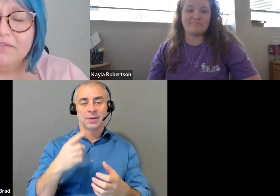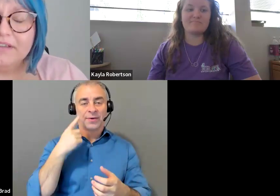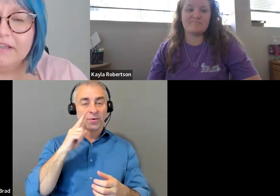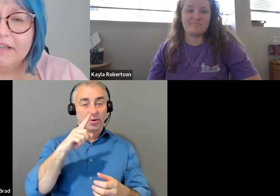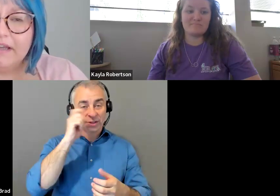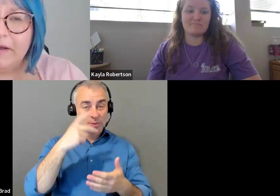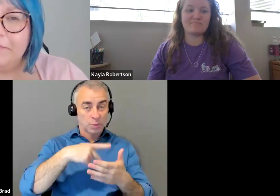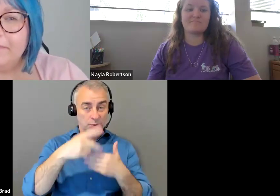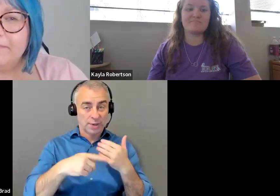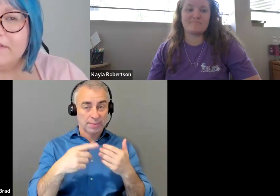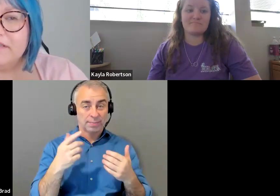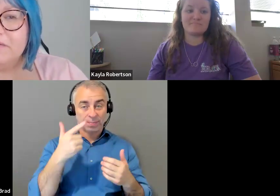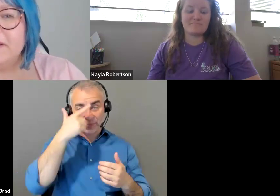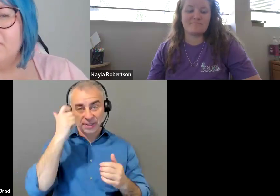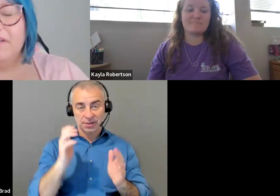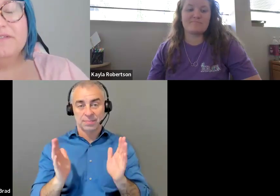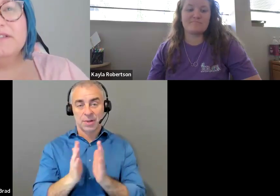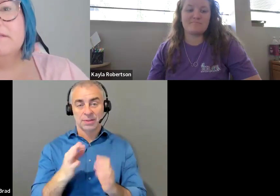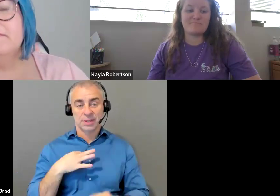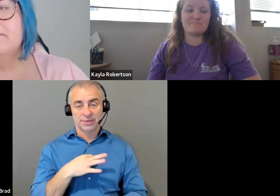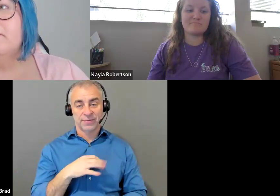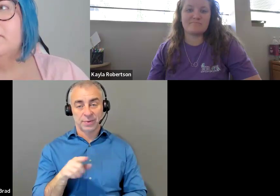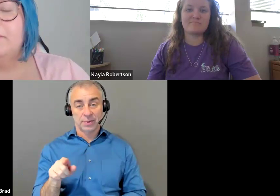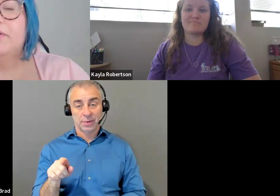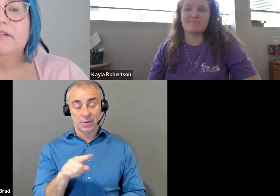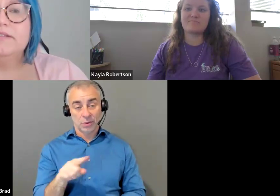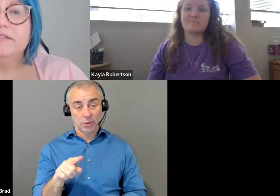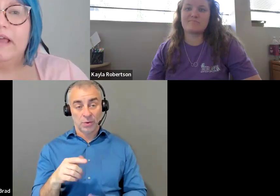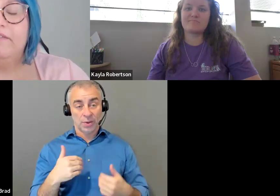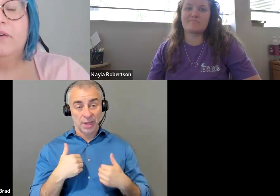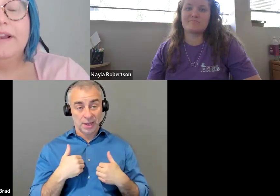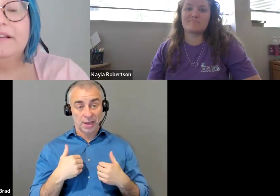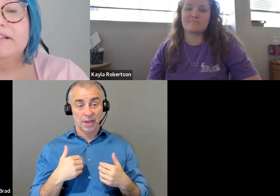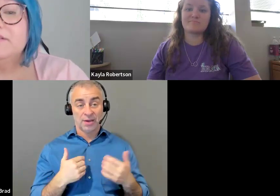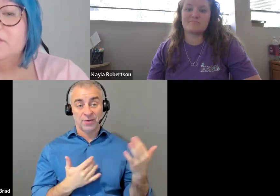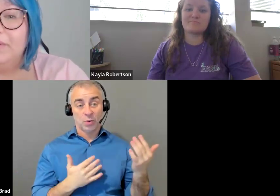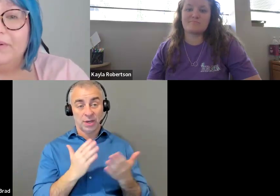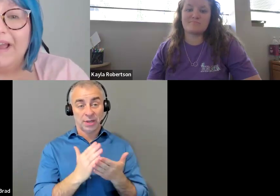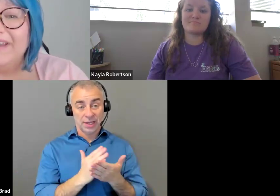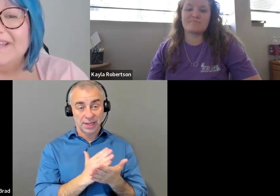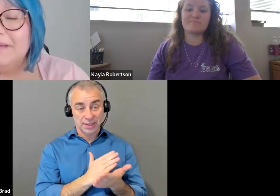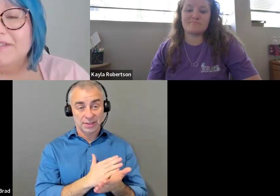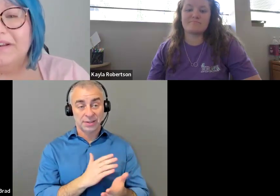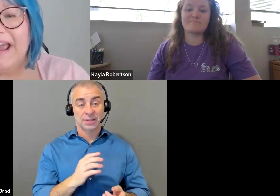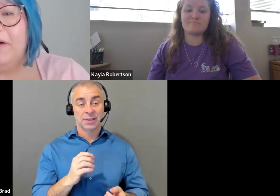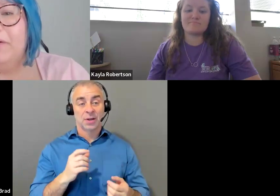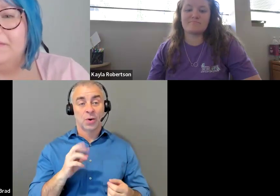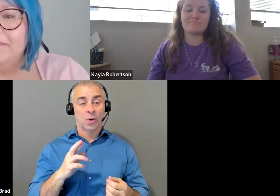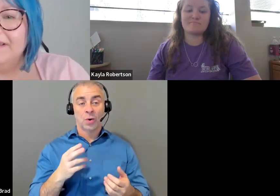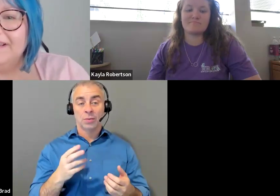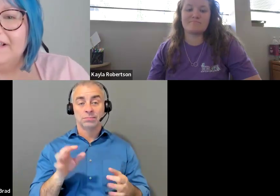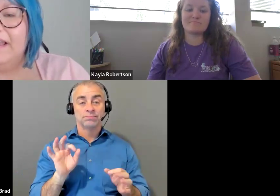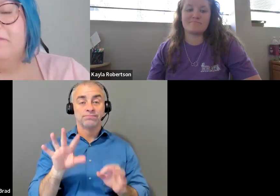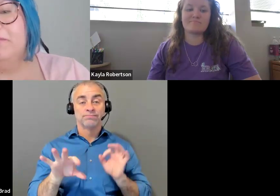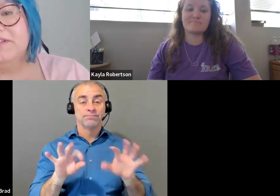staff. Um, do any of y'all come across having a waiting list or have any tips on how